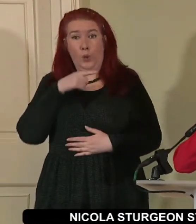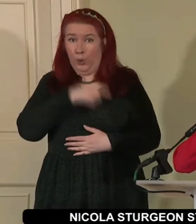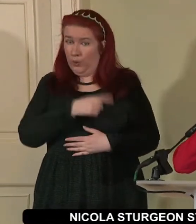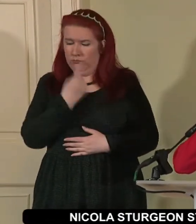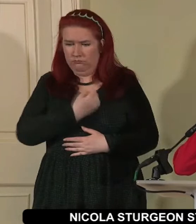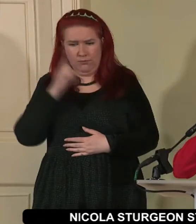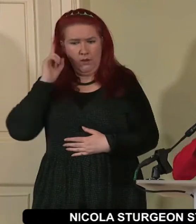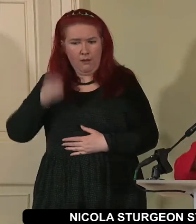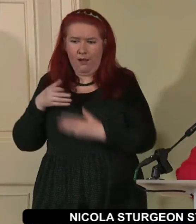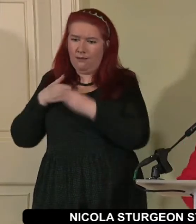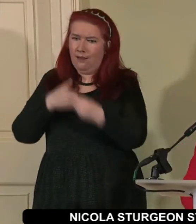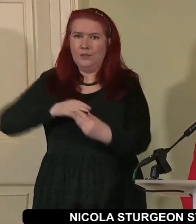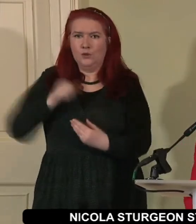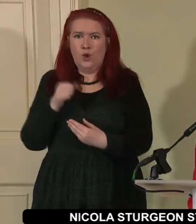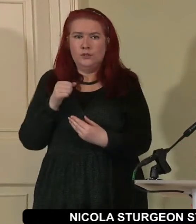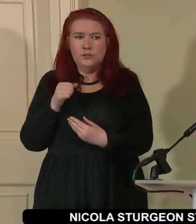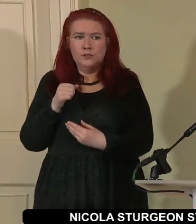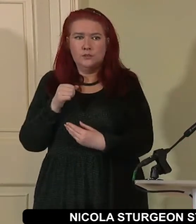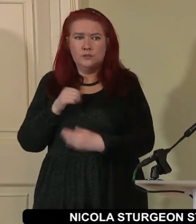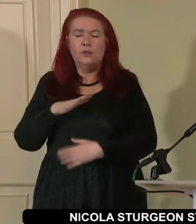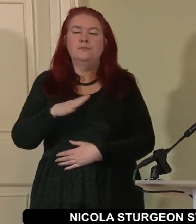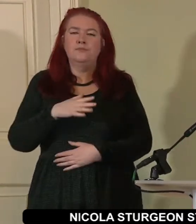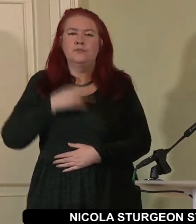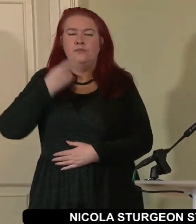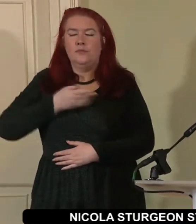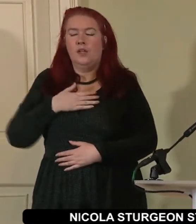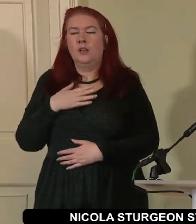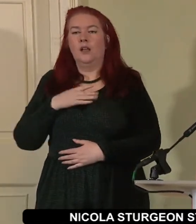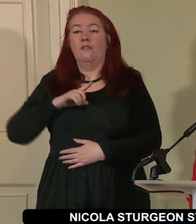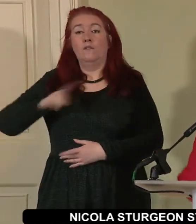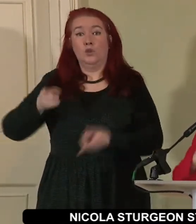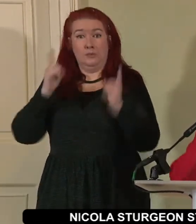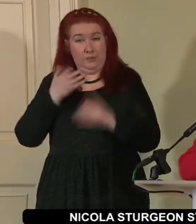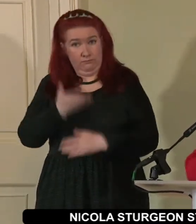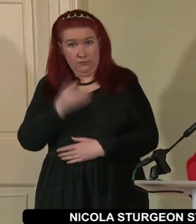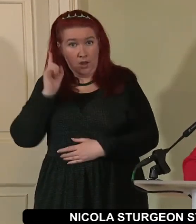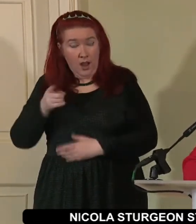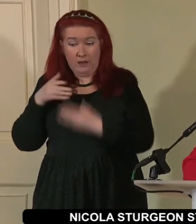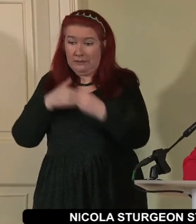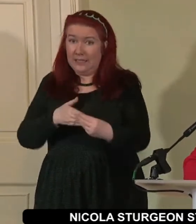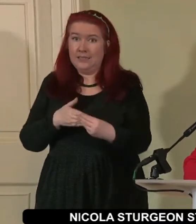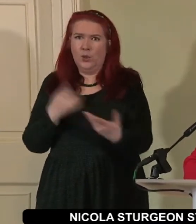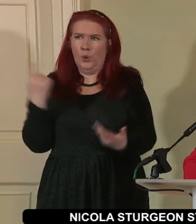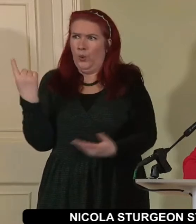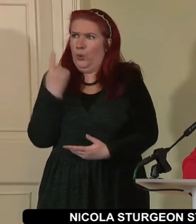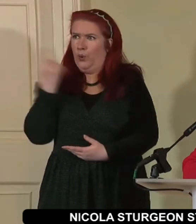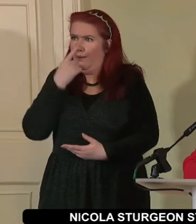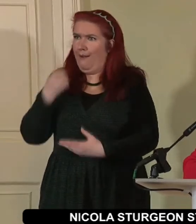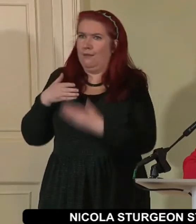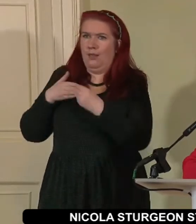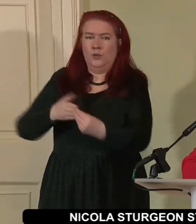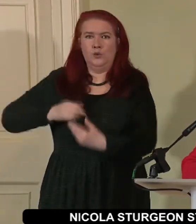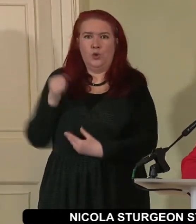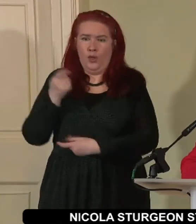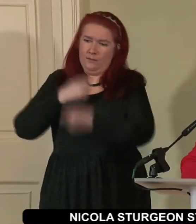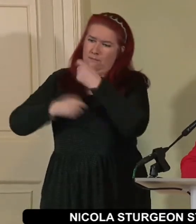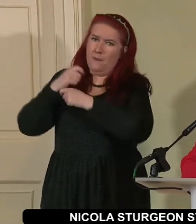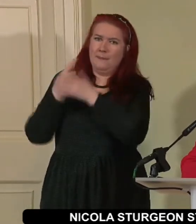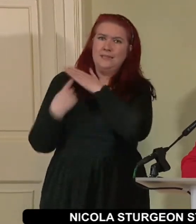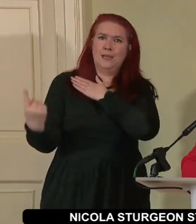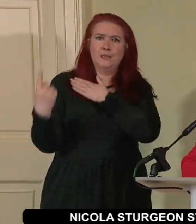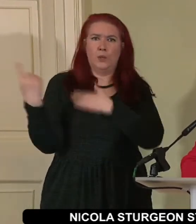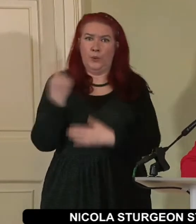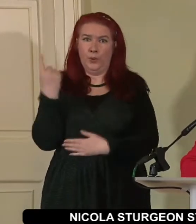to independence, First Minister, if you can't lead Scotland to independence, who, if anyone, can? And what is